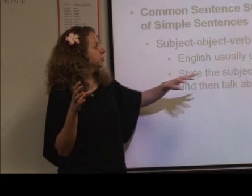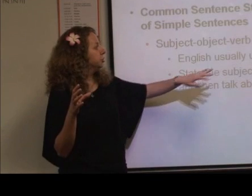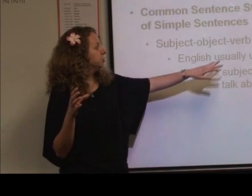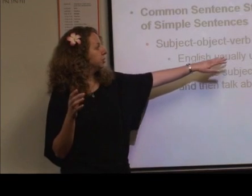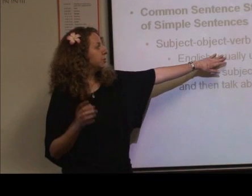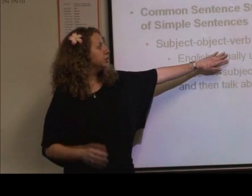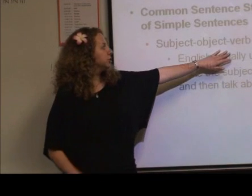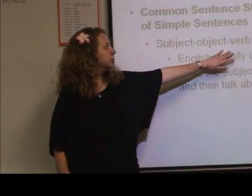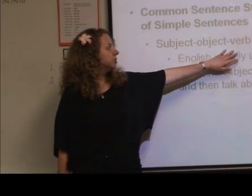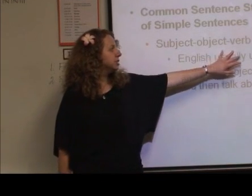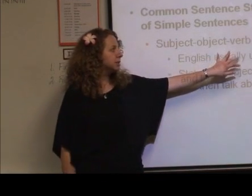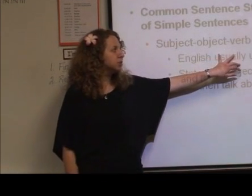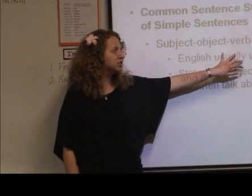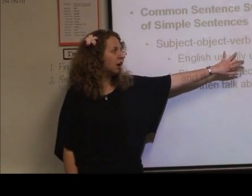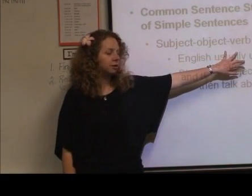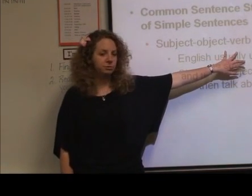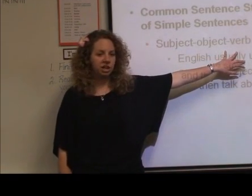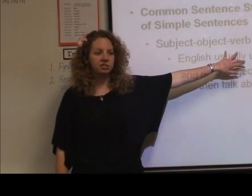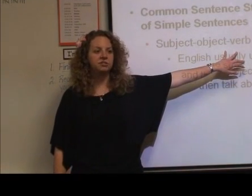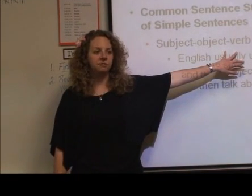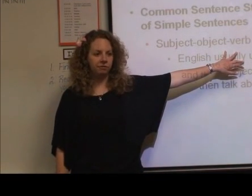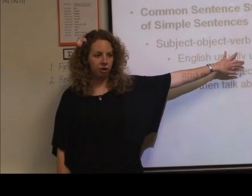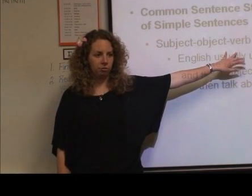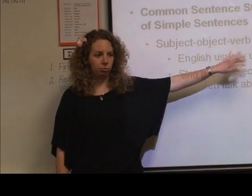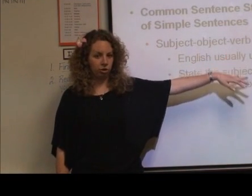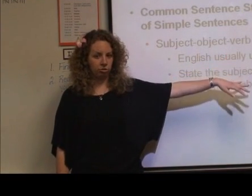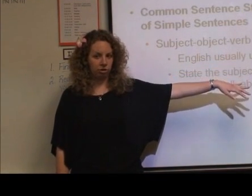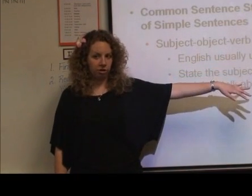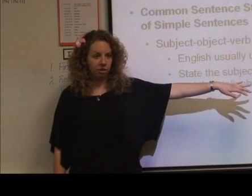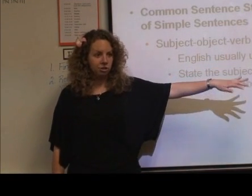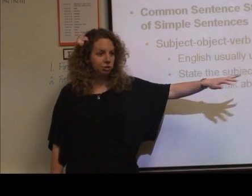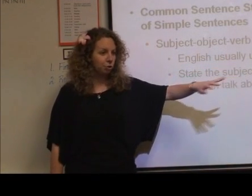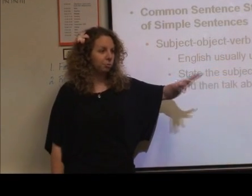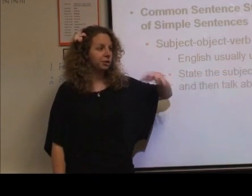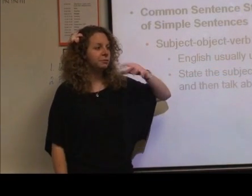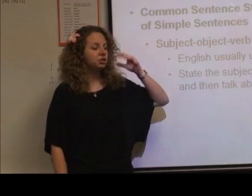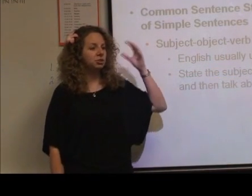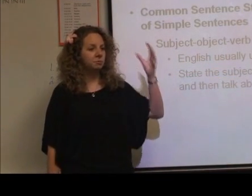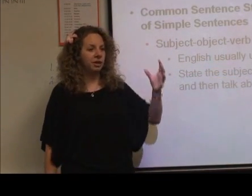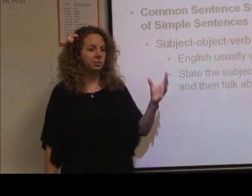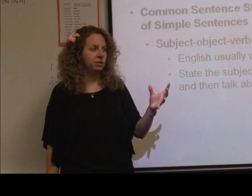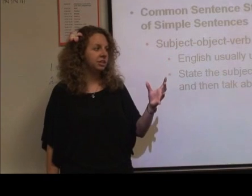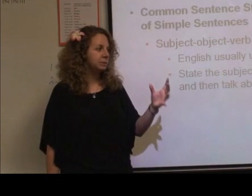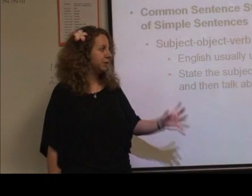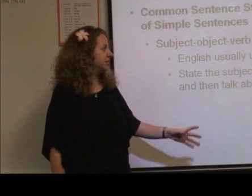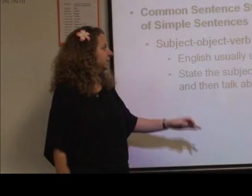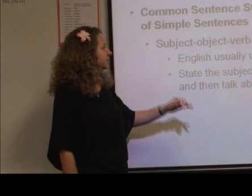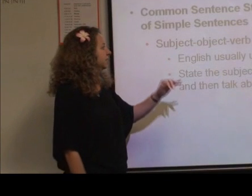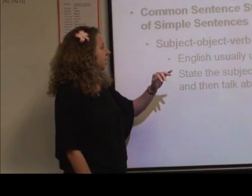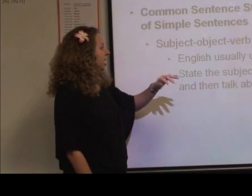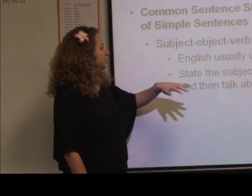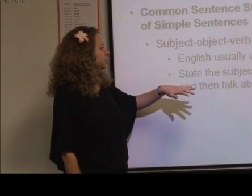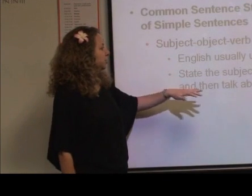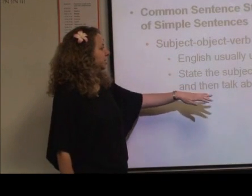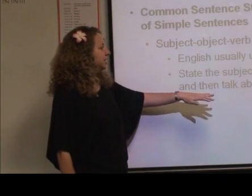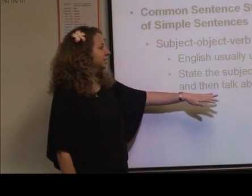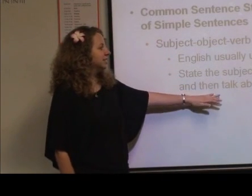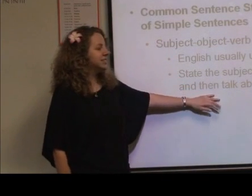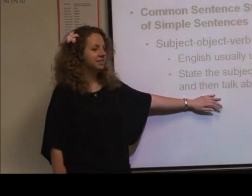then you really want to do the subject, object, verb, word order. So pretty much the best way to explain this, I was told, is